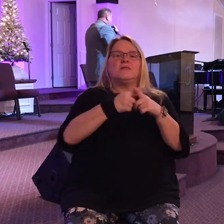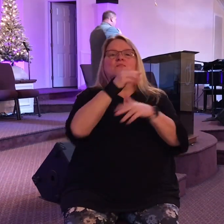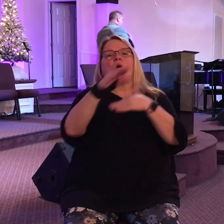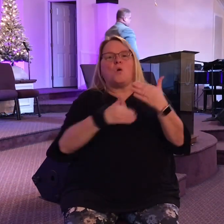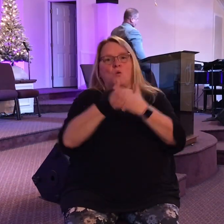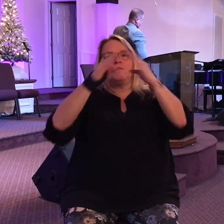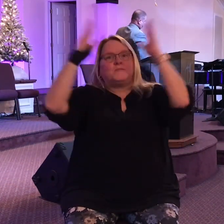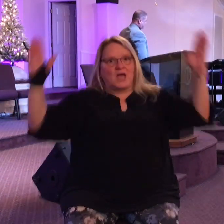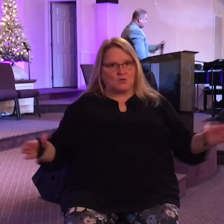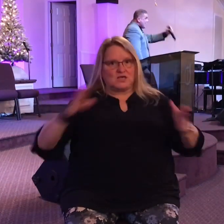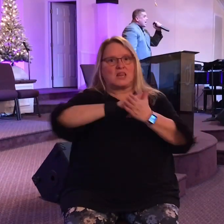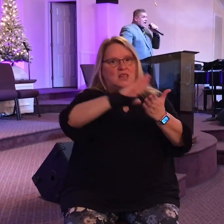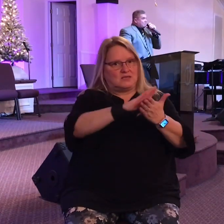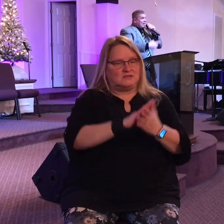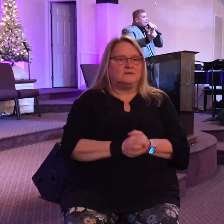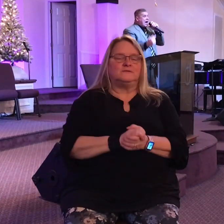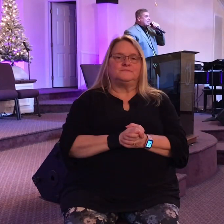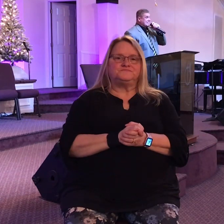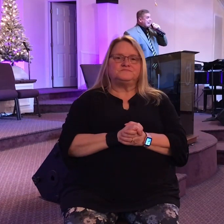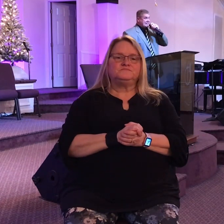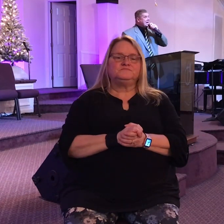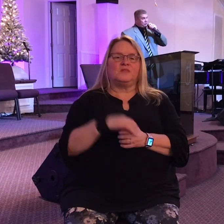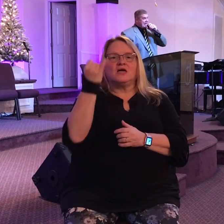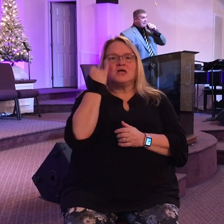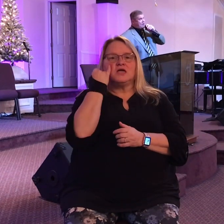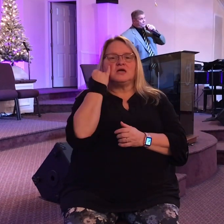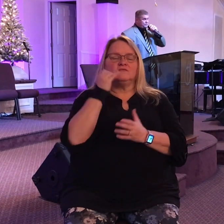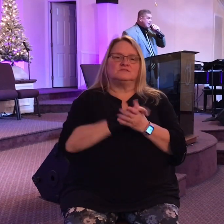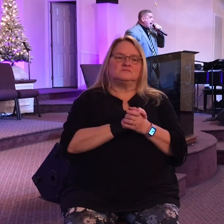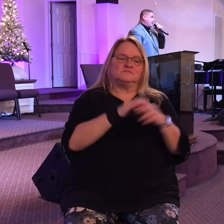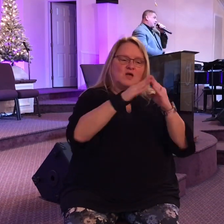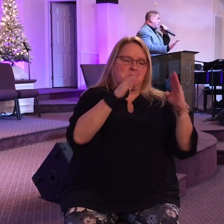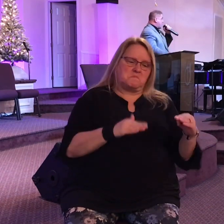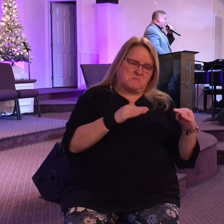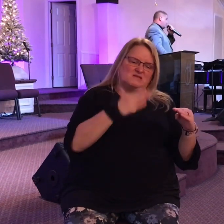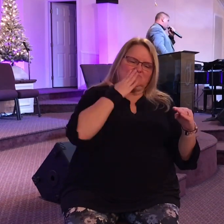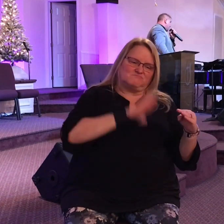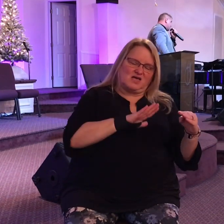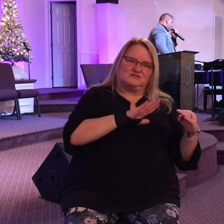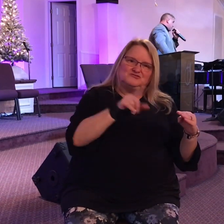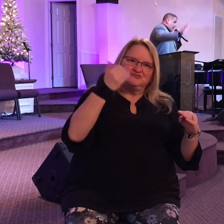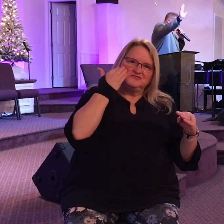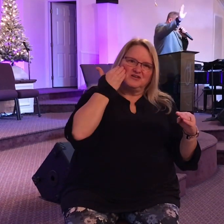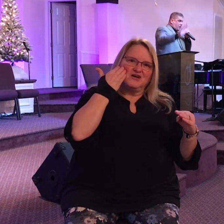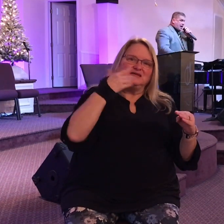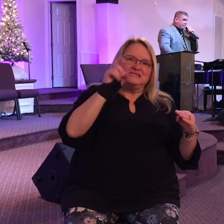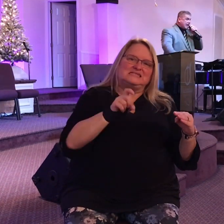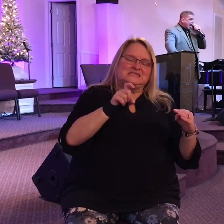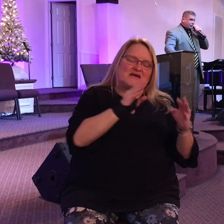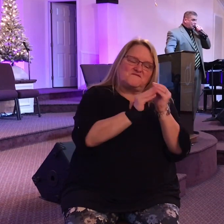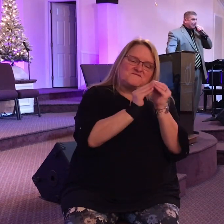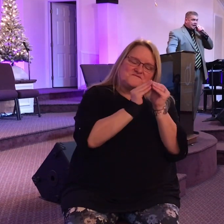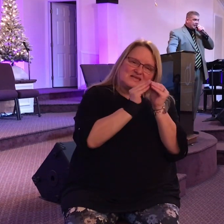if the little house has got the gutters hanging off, and and the shingles need replaced, y'all gonna